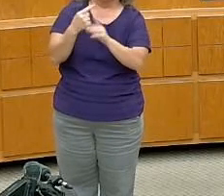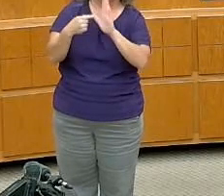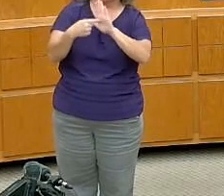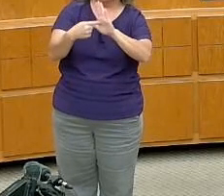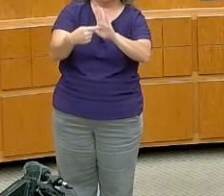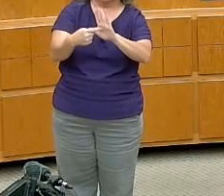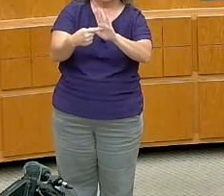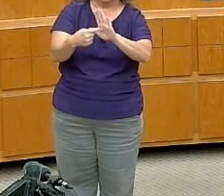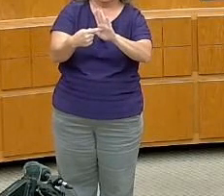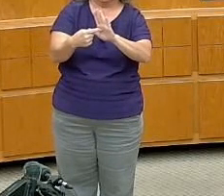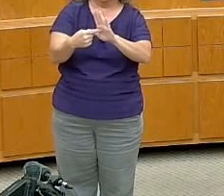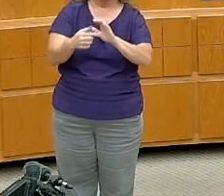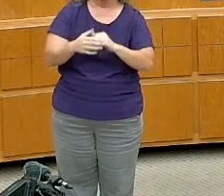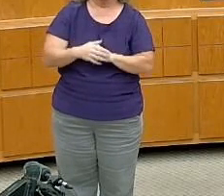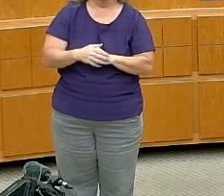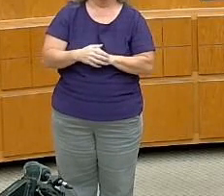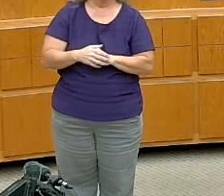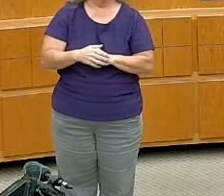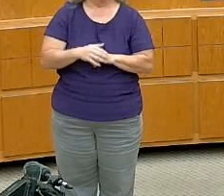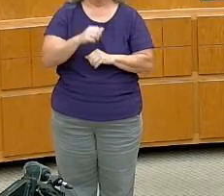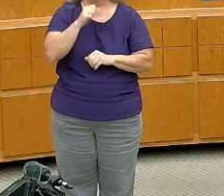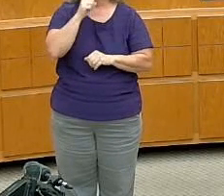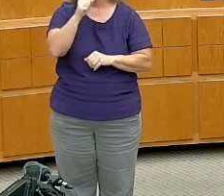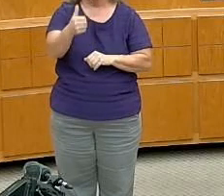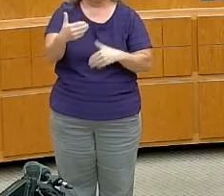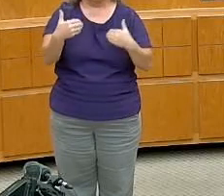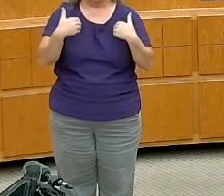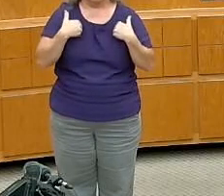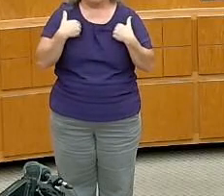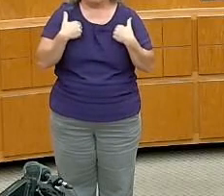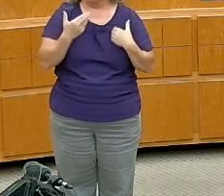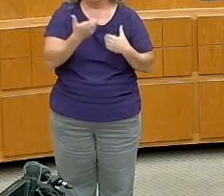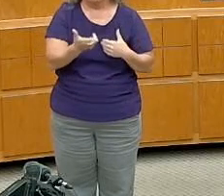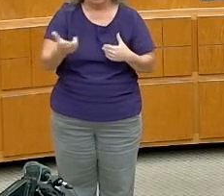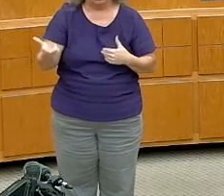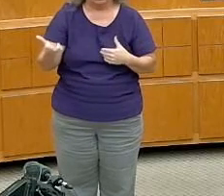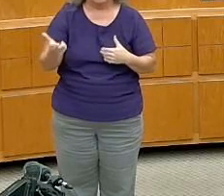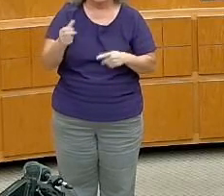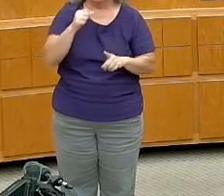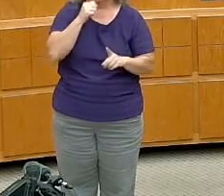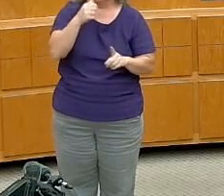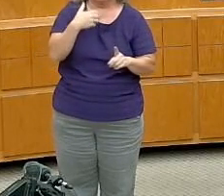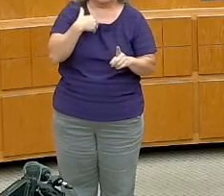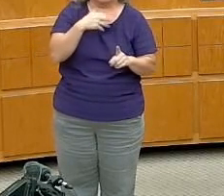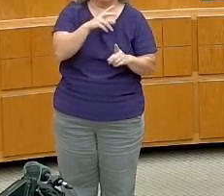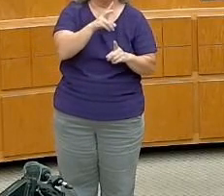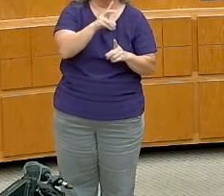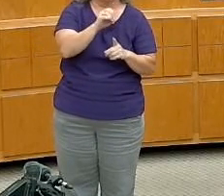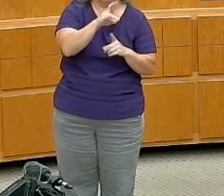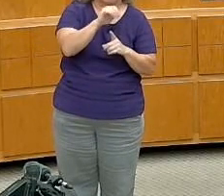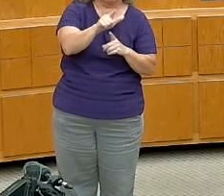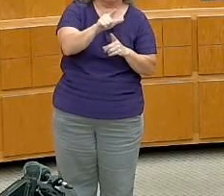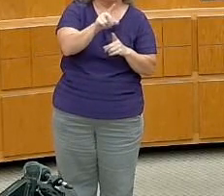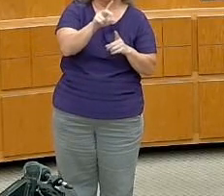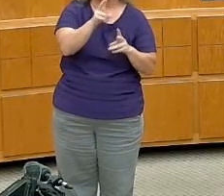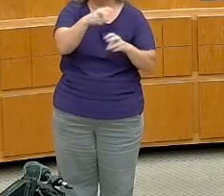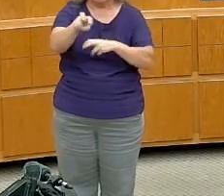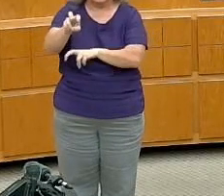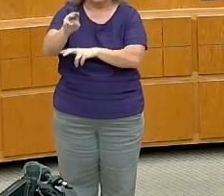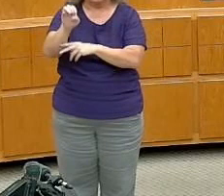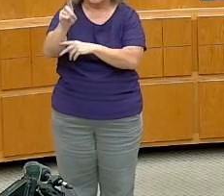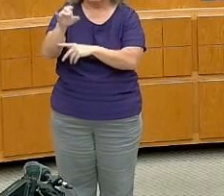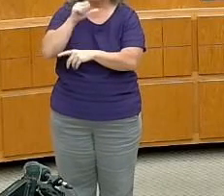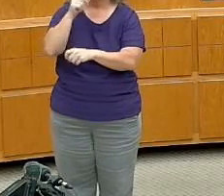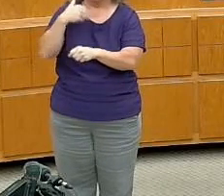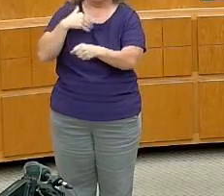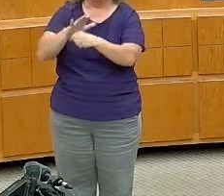the resources. That is, we do not have the viral transfer medium, we do not have enough of the nucleic acid to